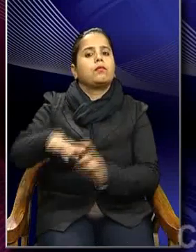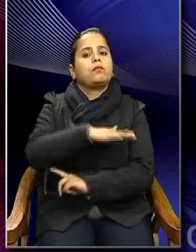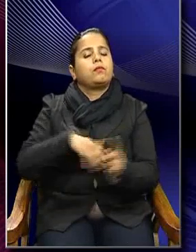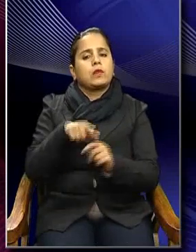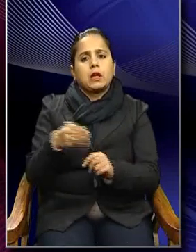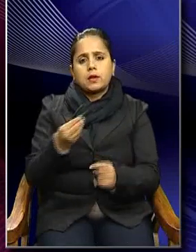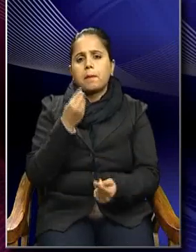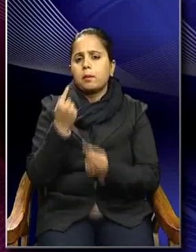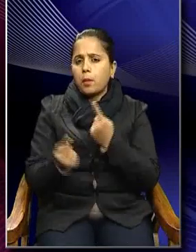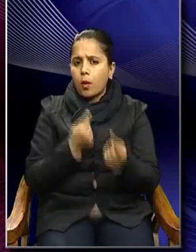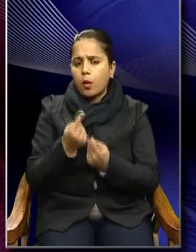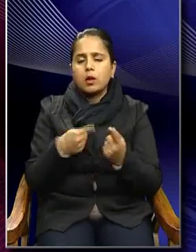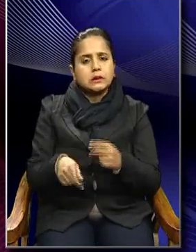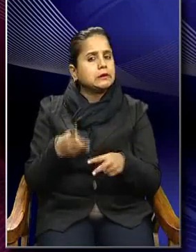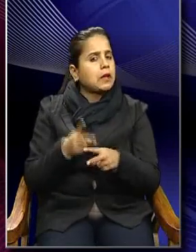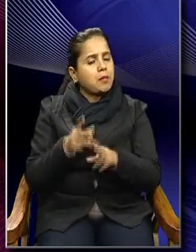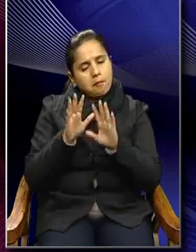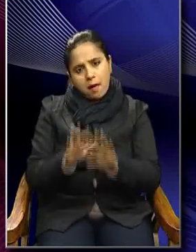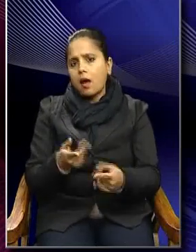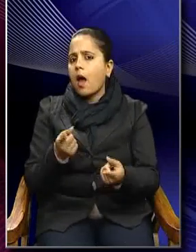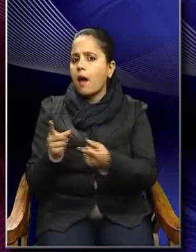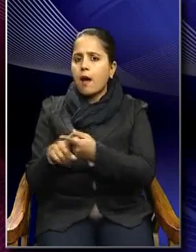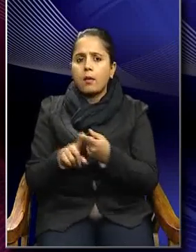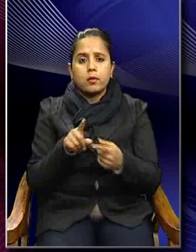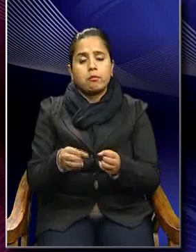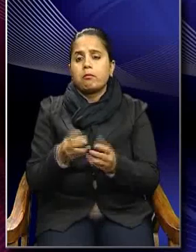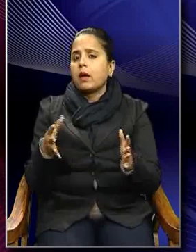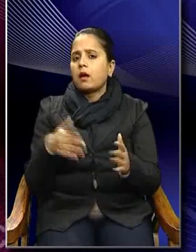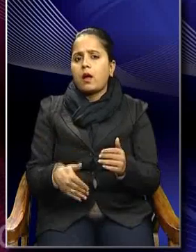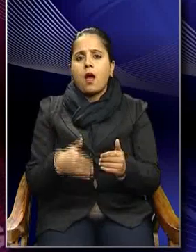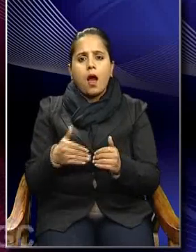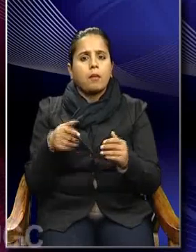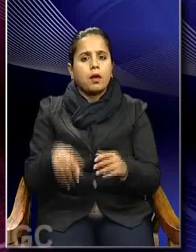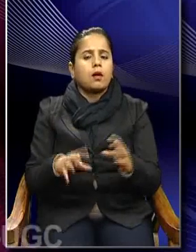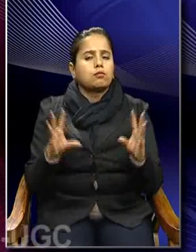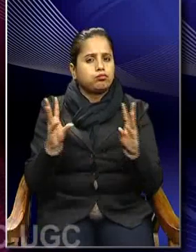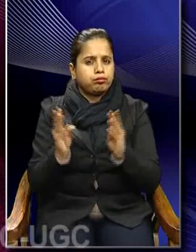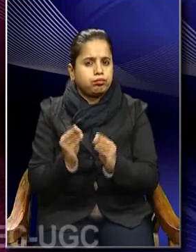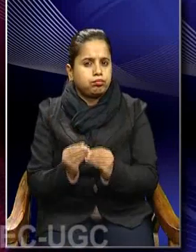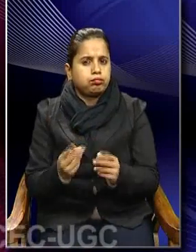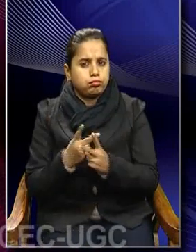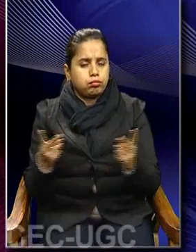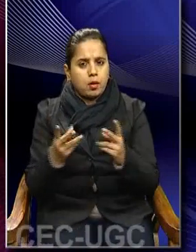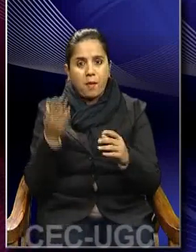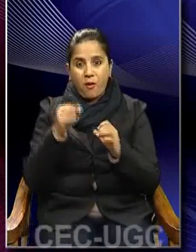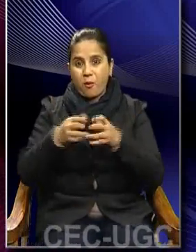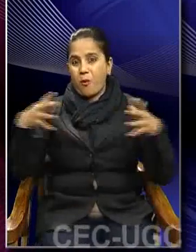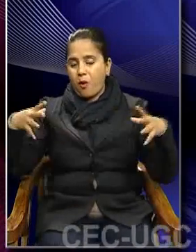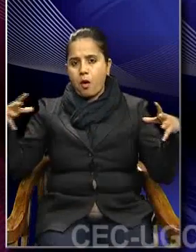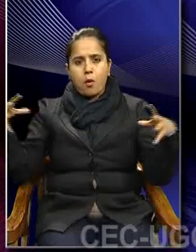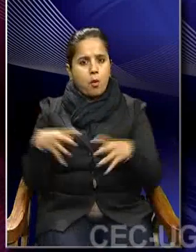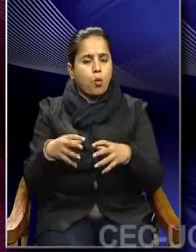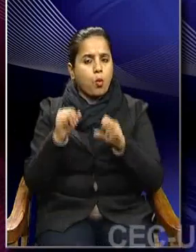such politics were still at work was very fast shrinking, and this space